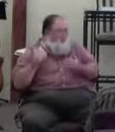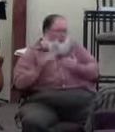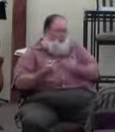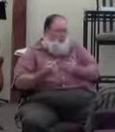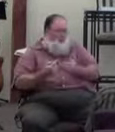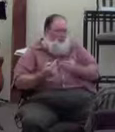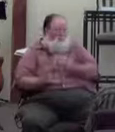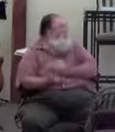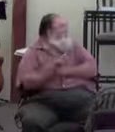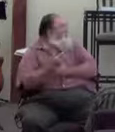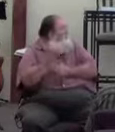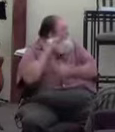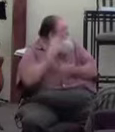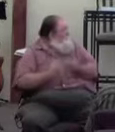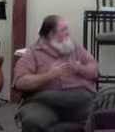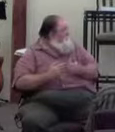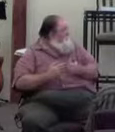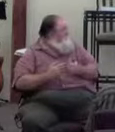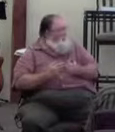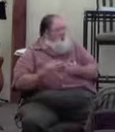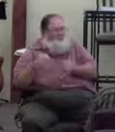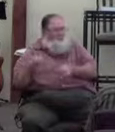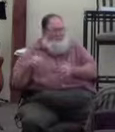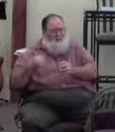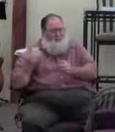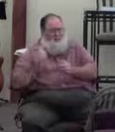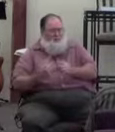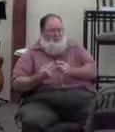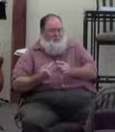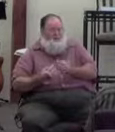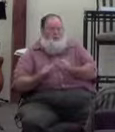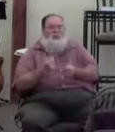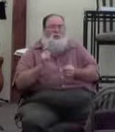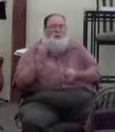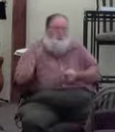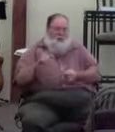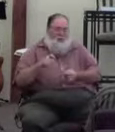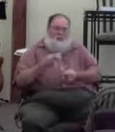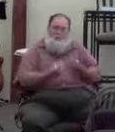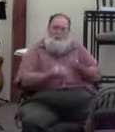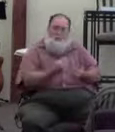morning. If some is left till morning, you must burn it.